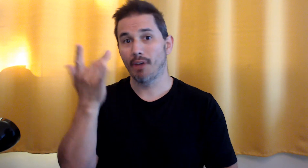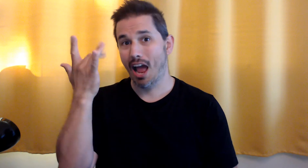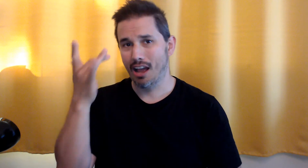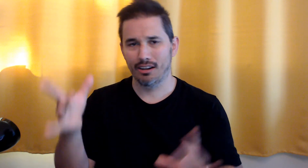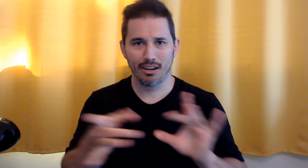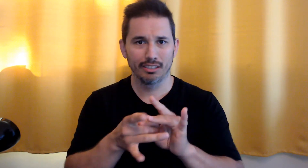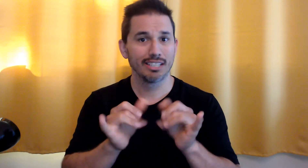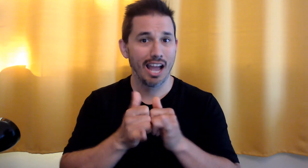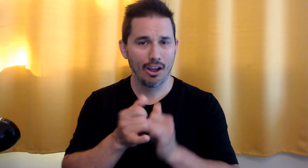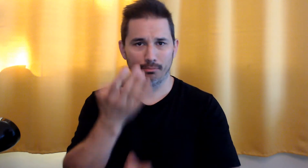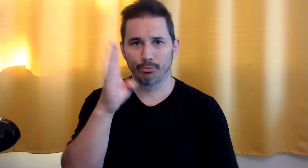the button with your phone.